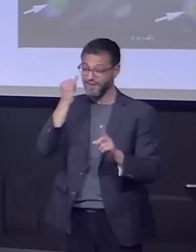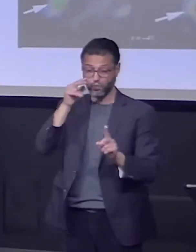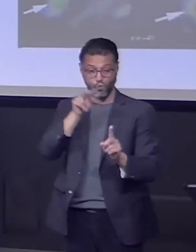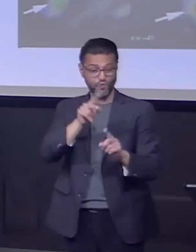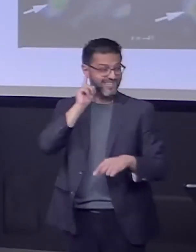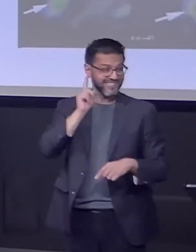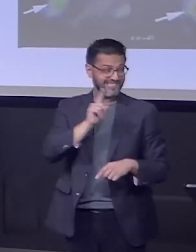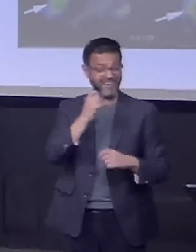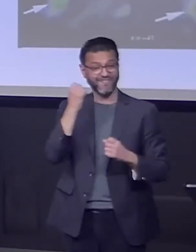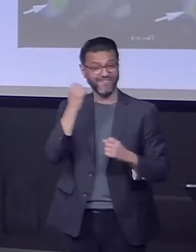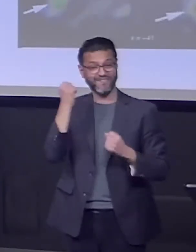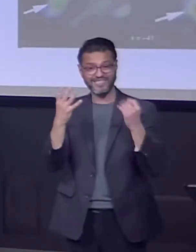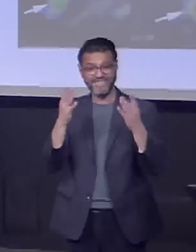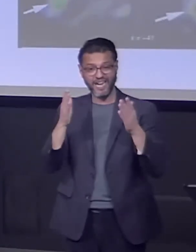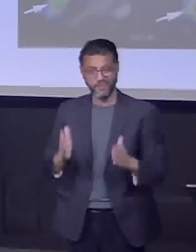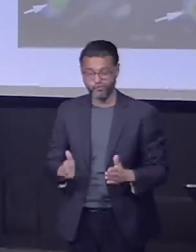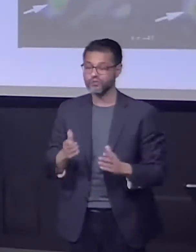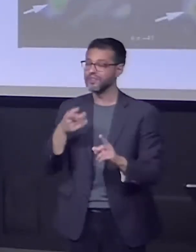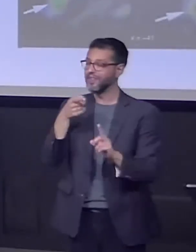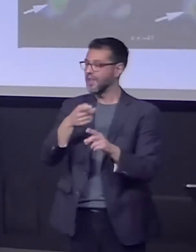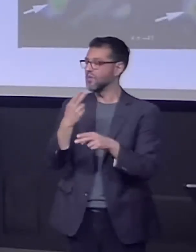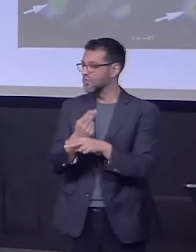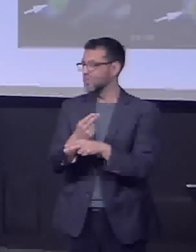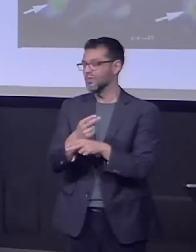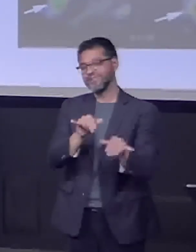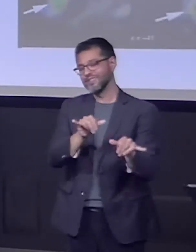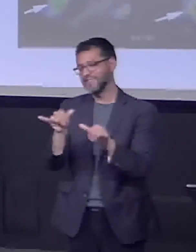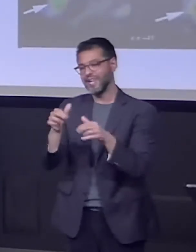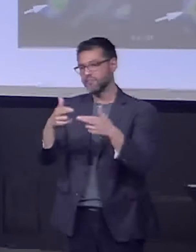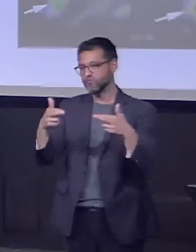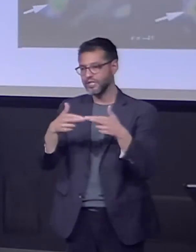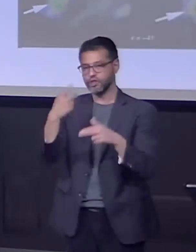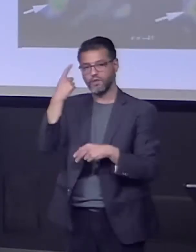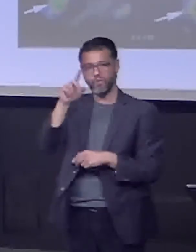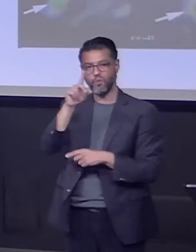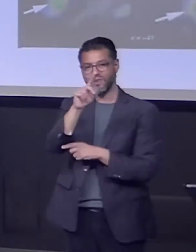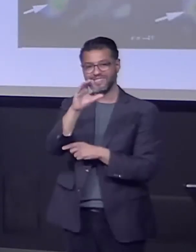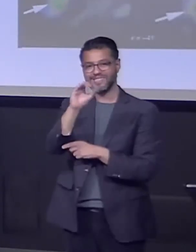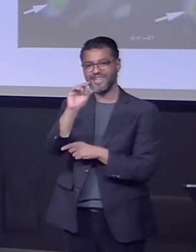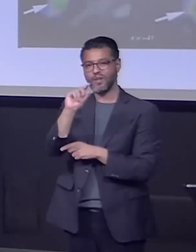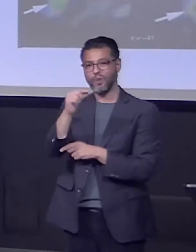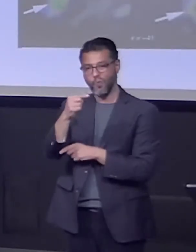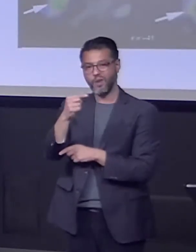signers, they use the same region for the decoding of